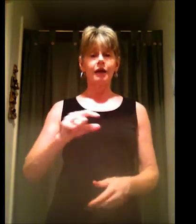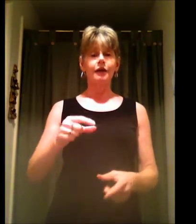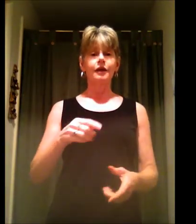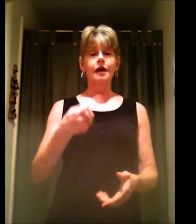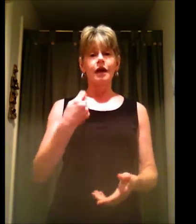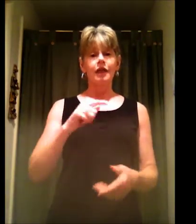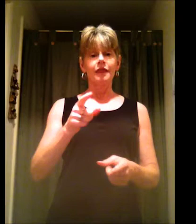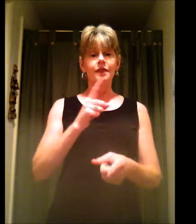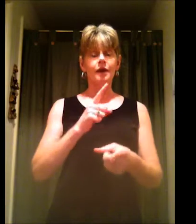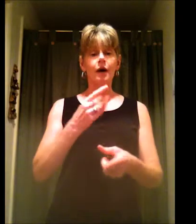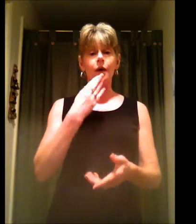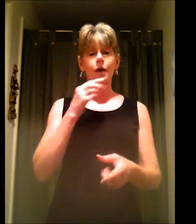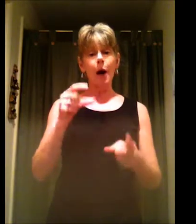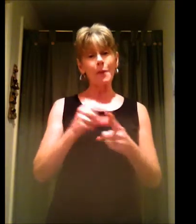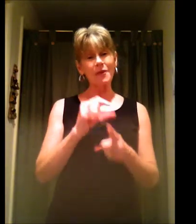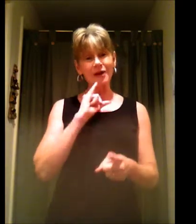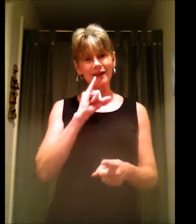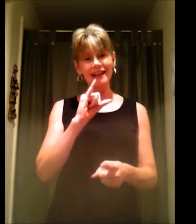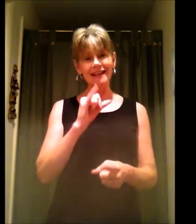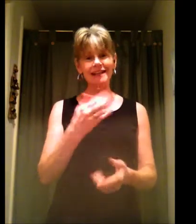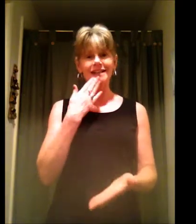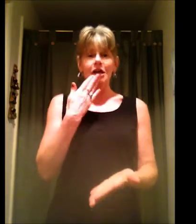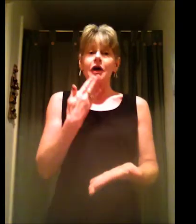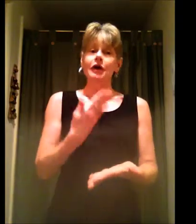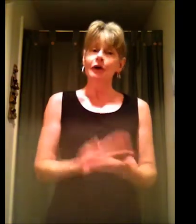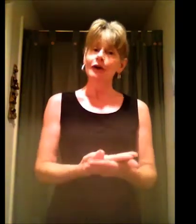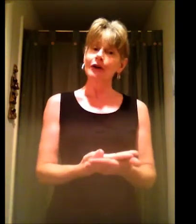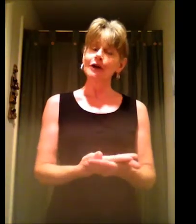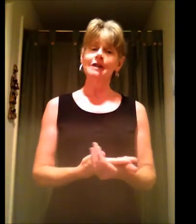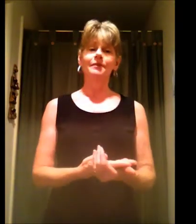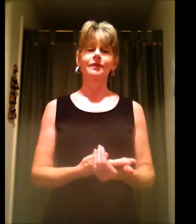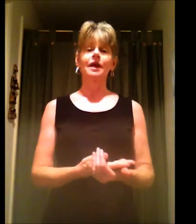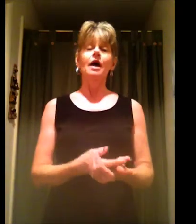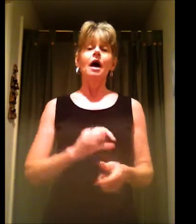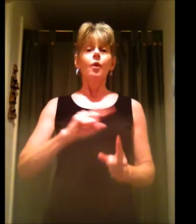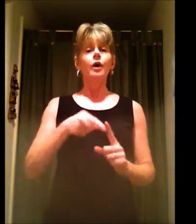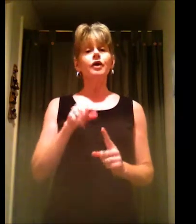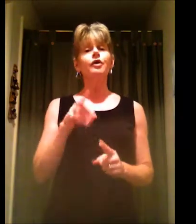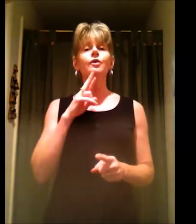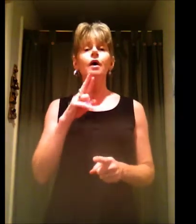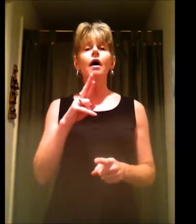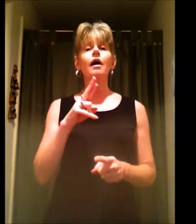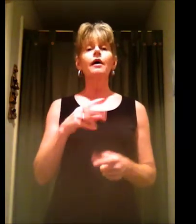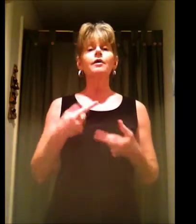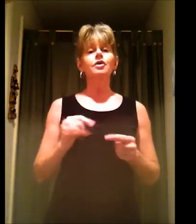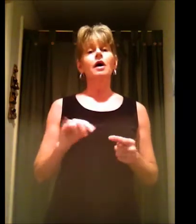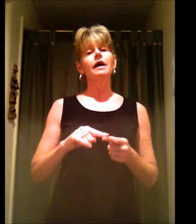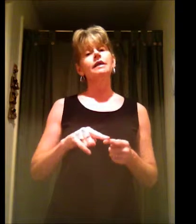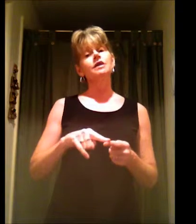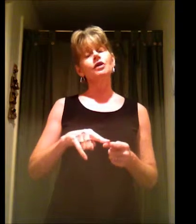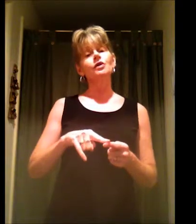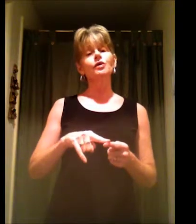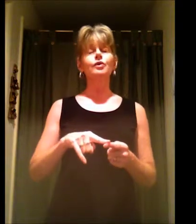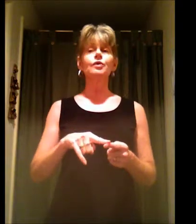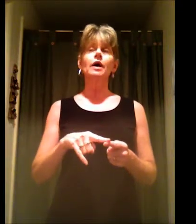And the word is good. When you are trying to